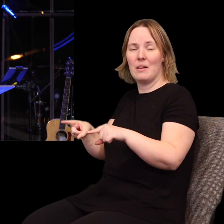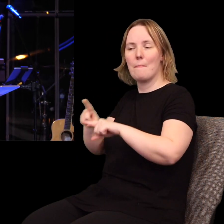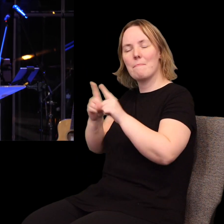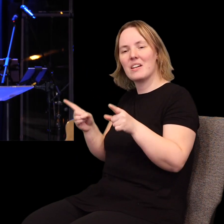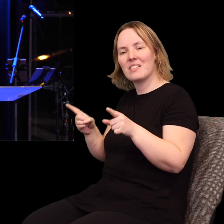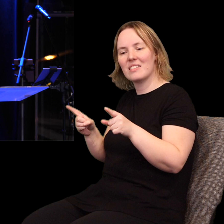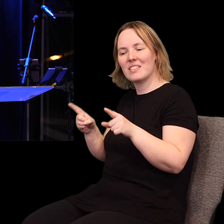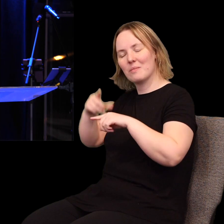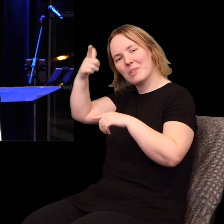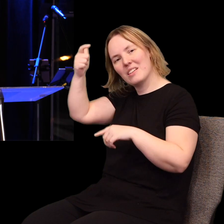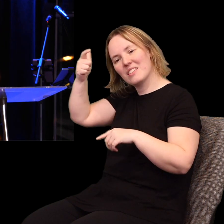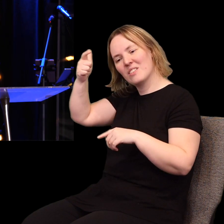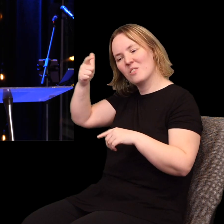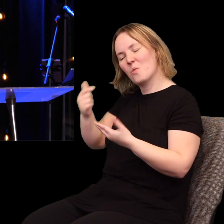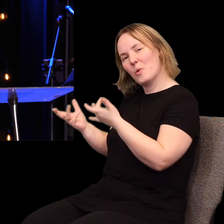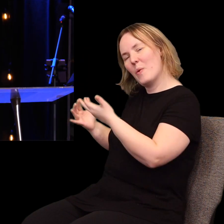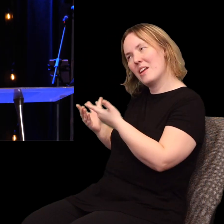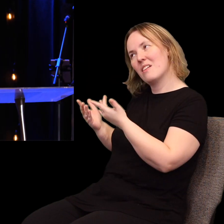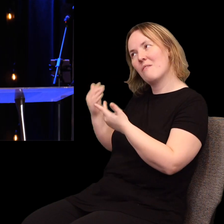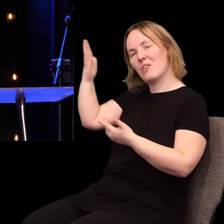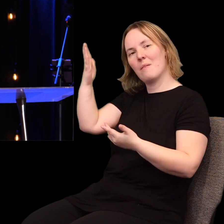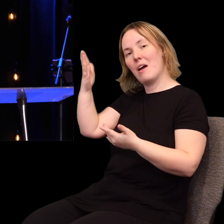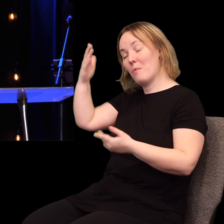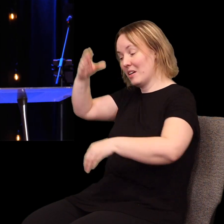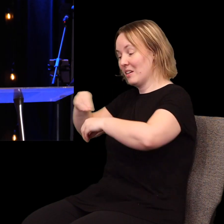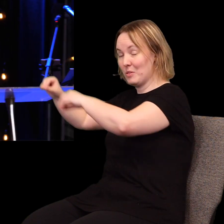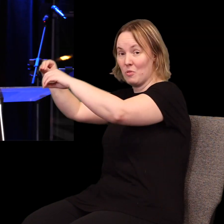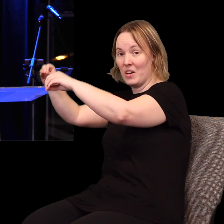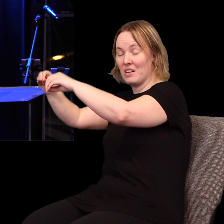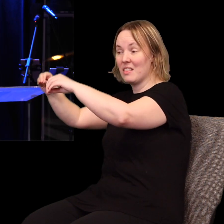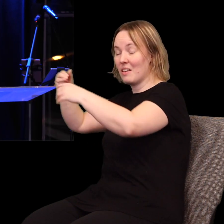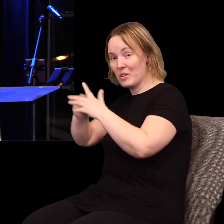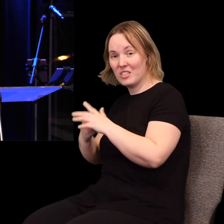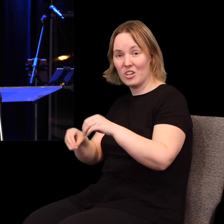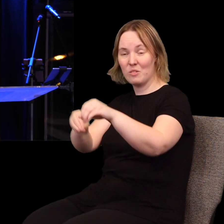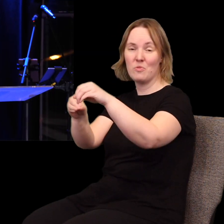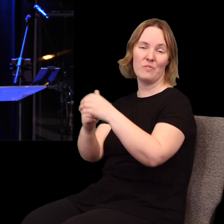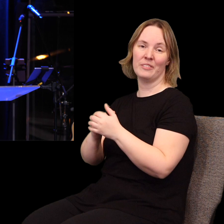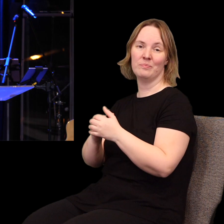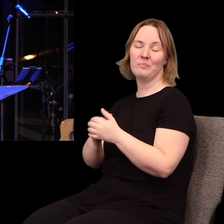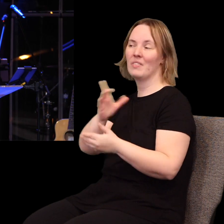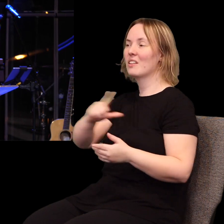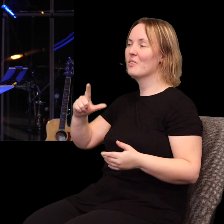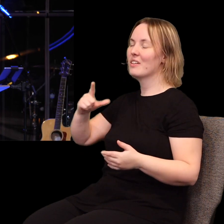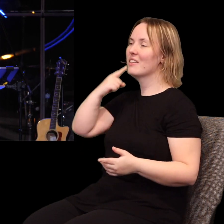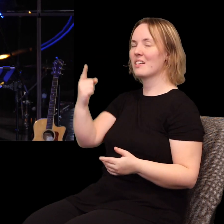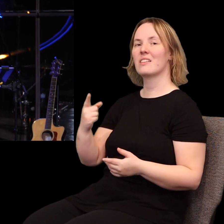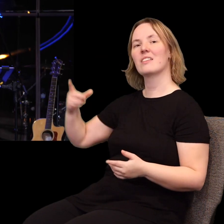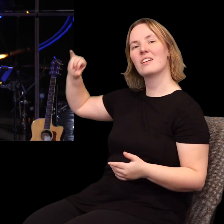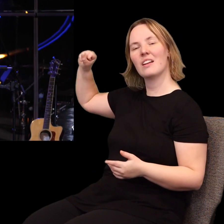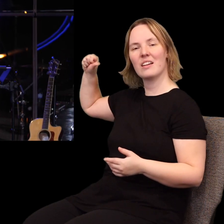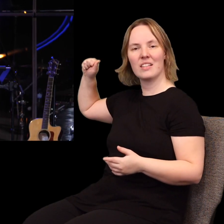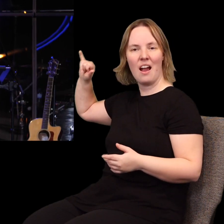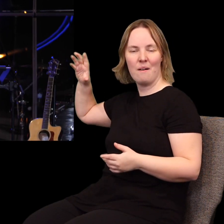it says, because you stayed out of the way. You see, you waited for me, and when I was moving, then you began to move. The Lord says in